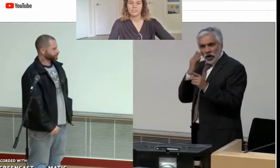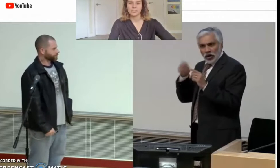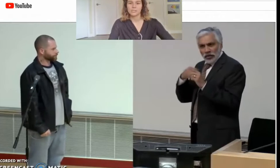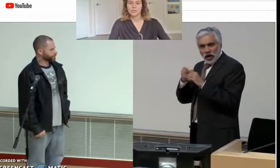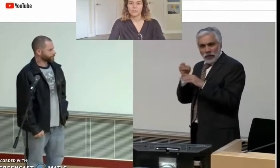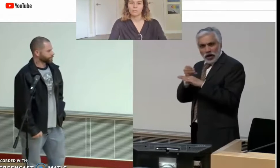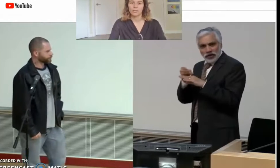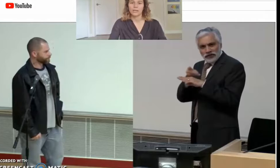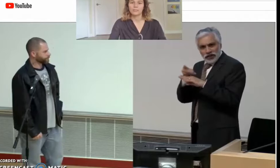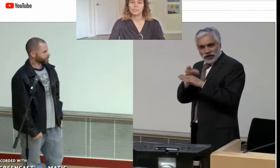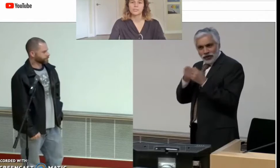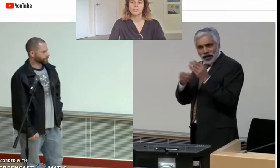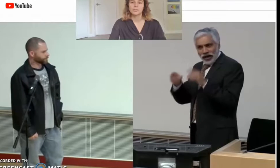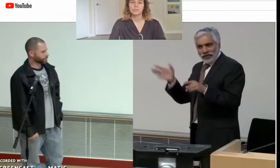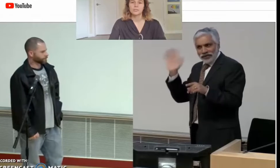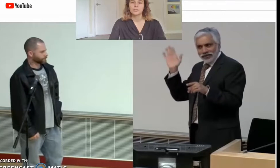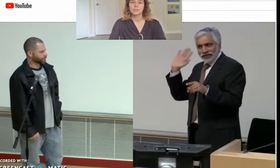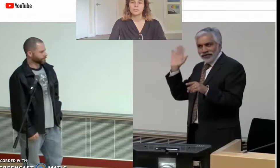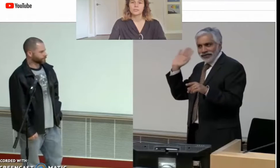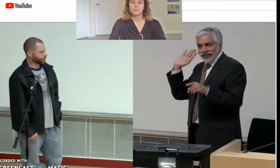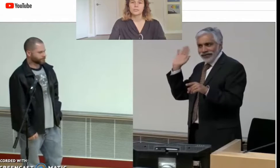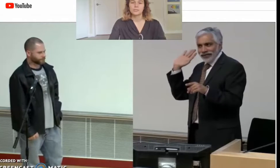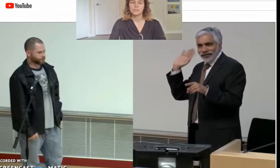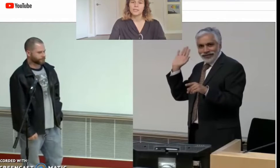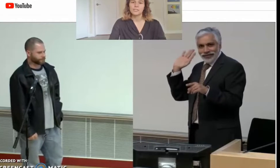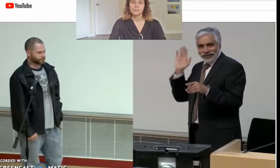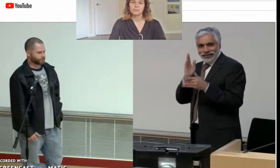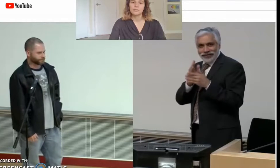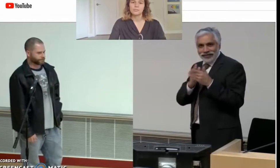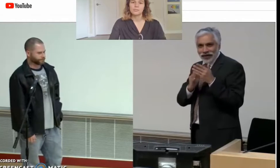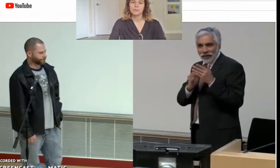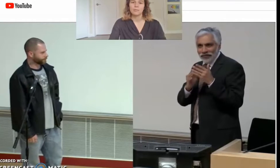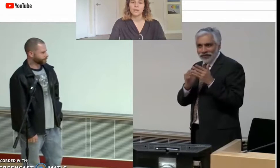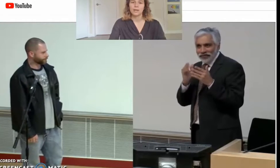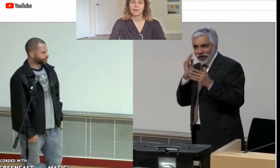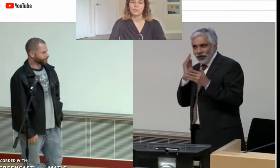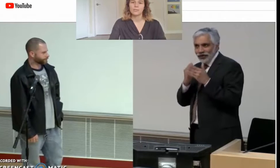having a strong L1 language. Do you guys know about...